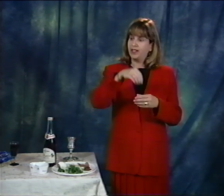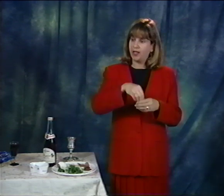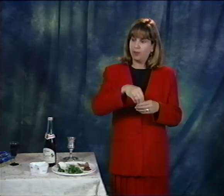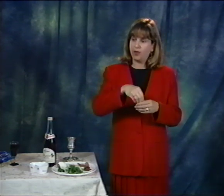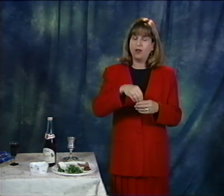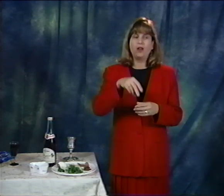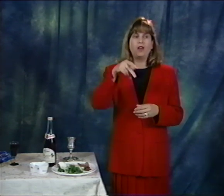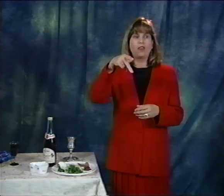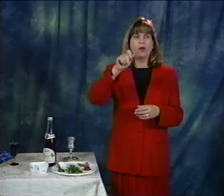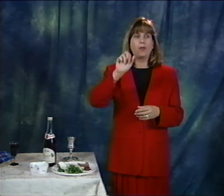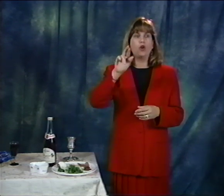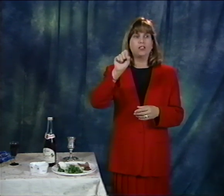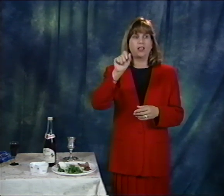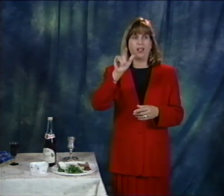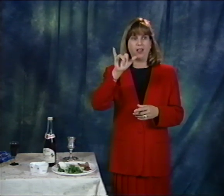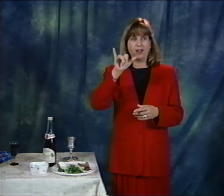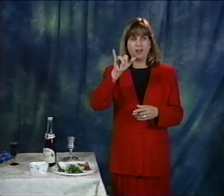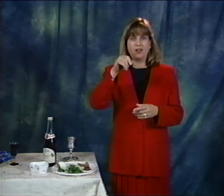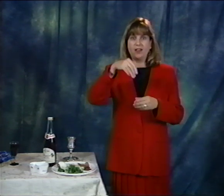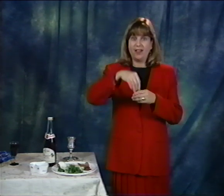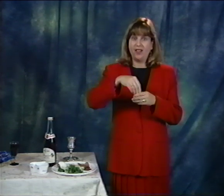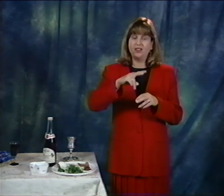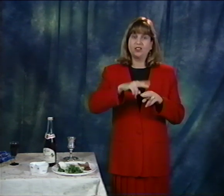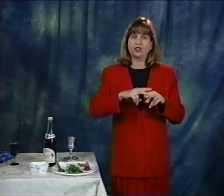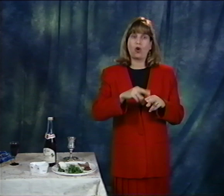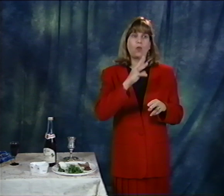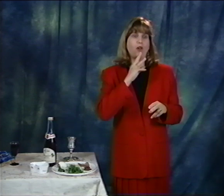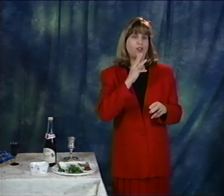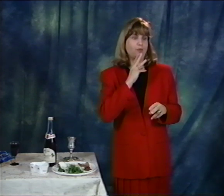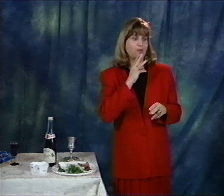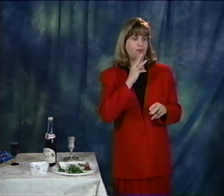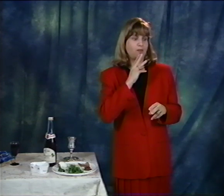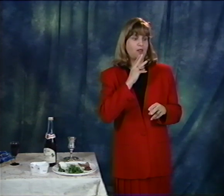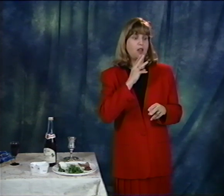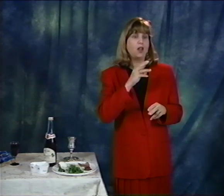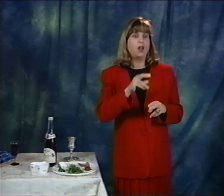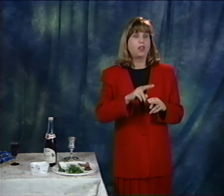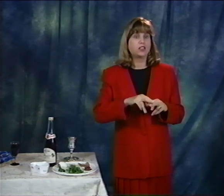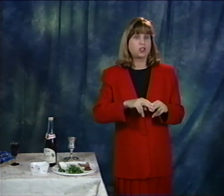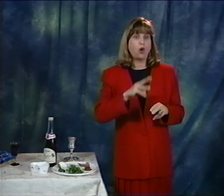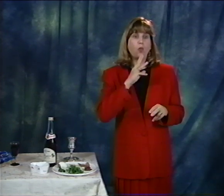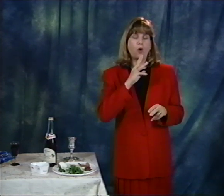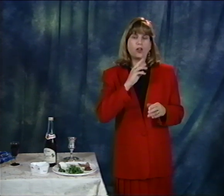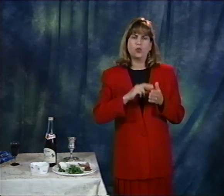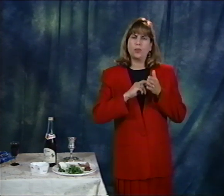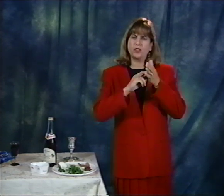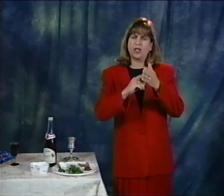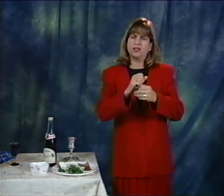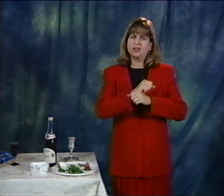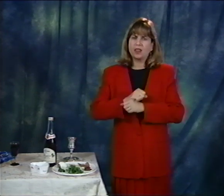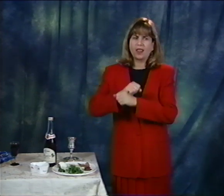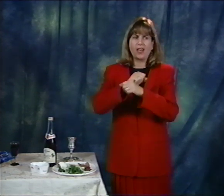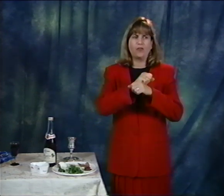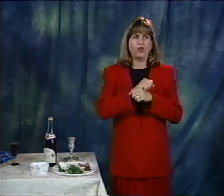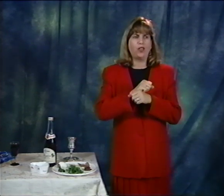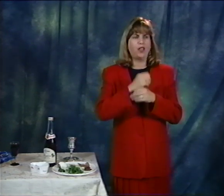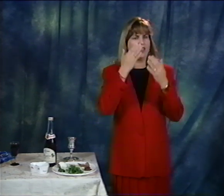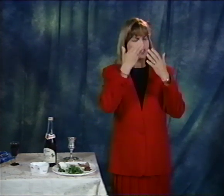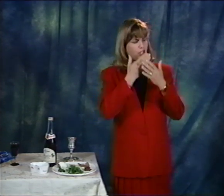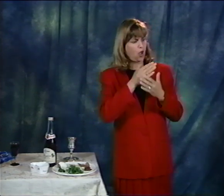We dip the parsley in salt water. The salt water represents slavery and